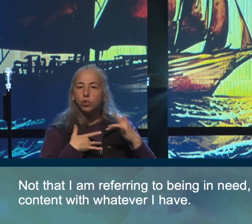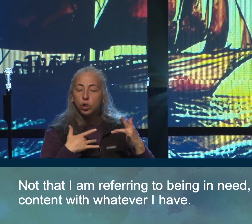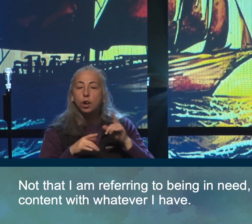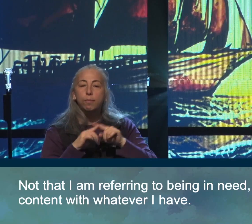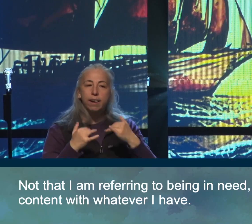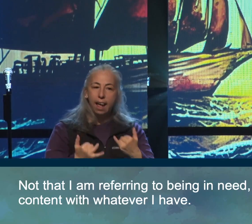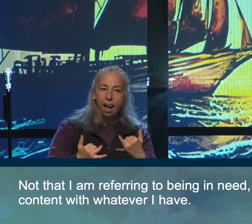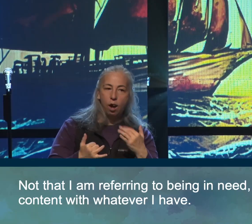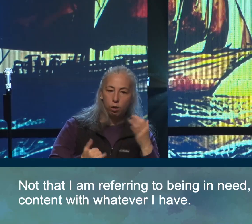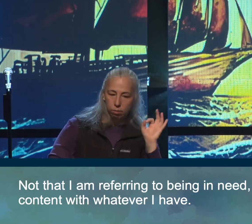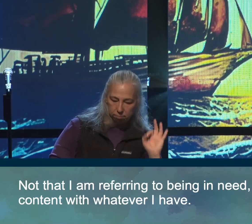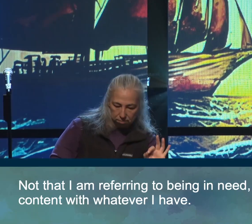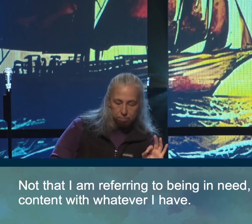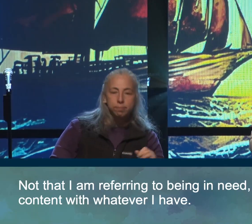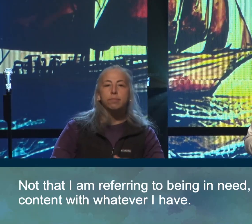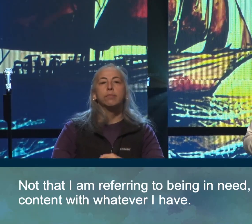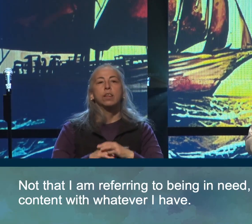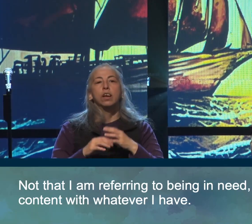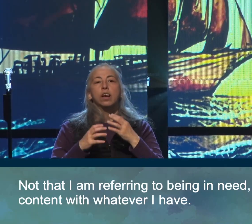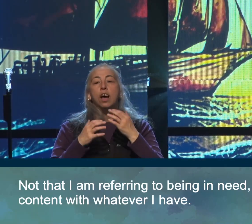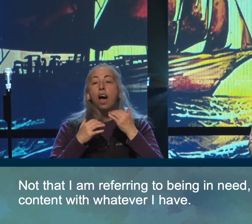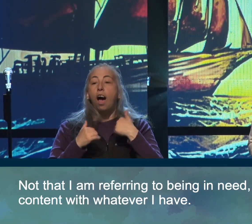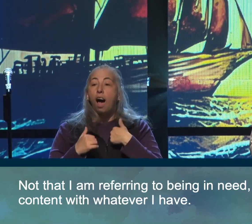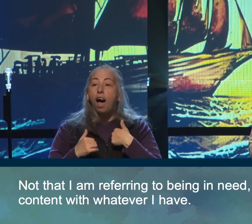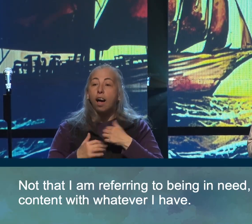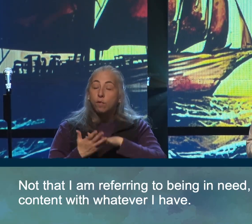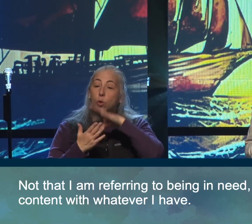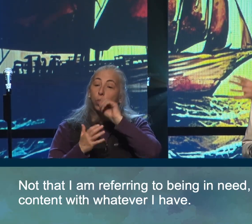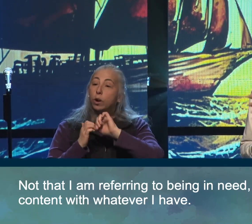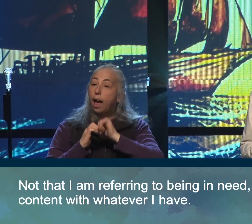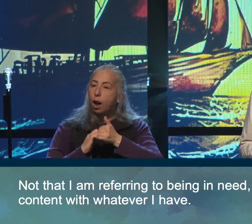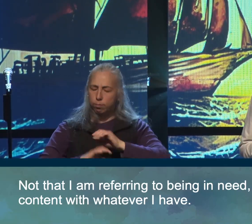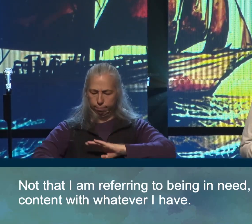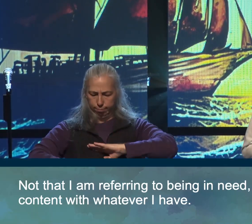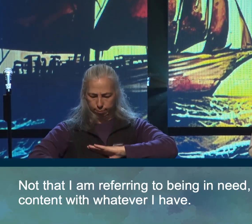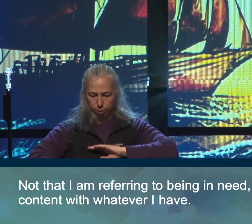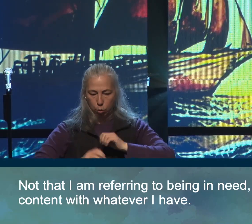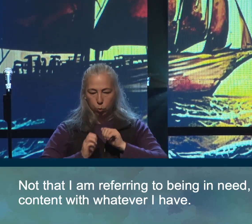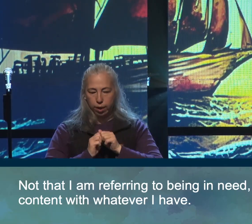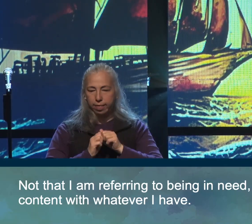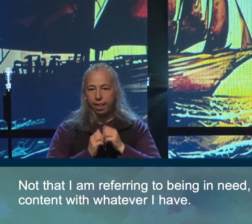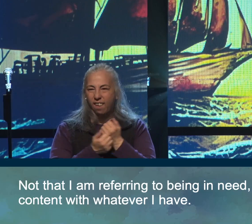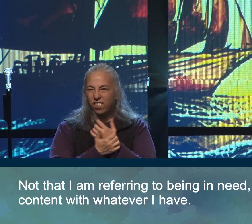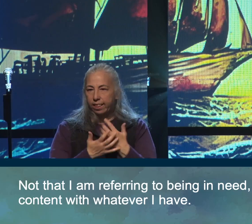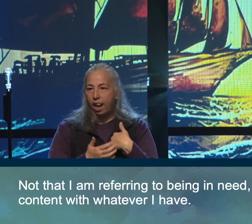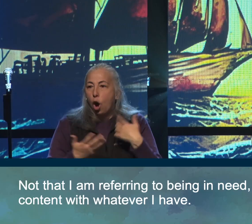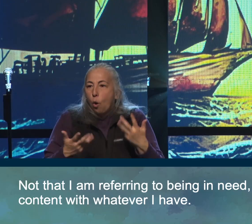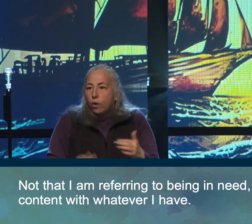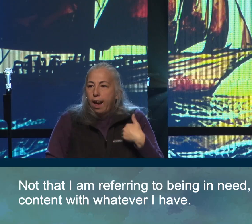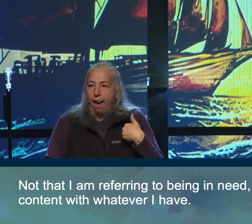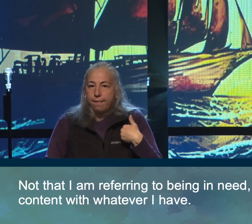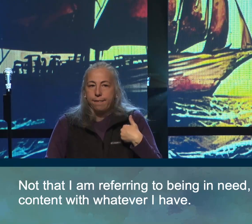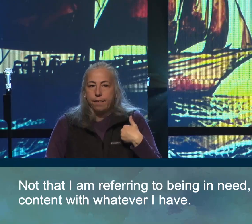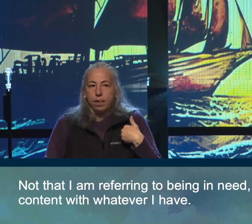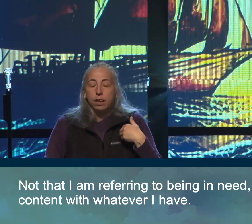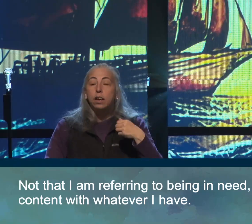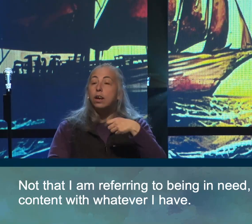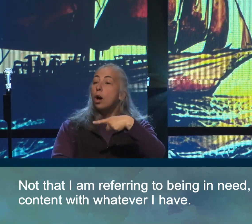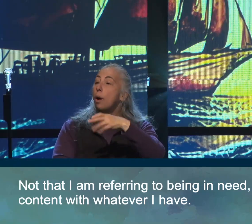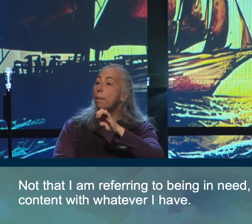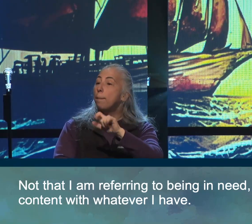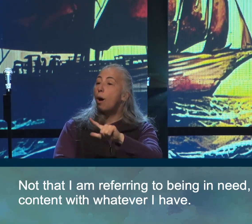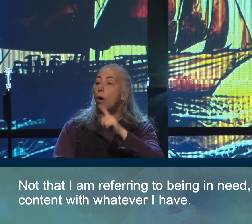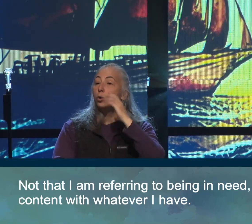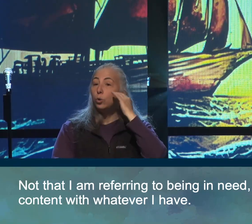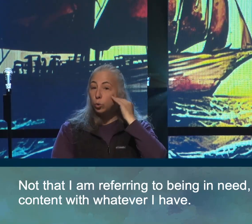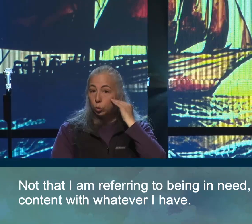being in need, for I've learned to be content with whatever I have. Now, notice what he says here. Paul knew